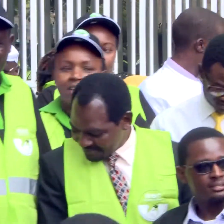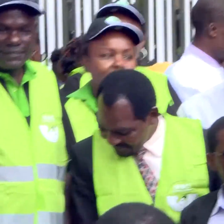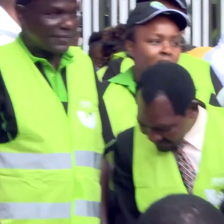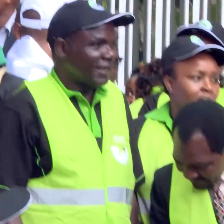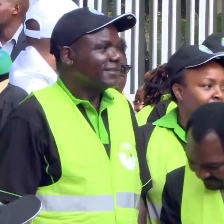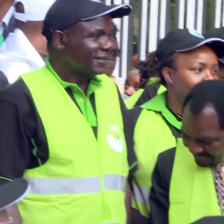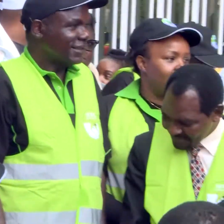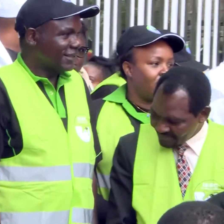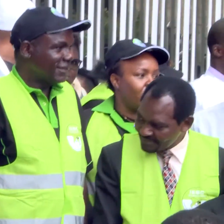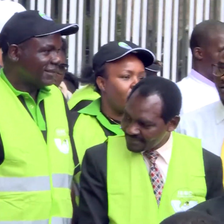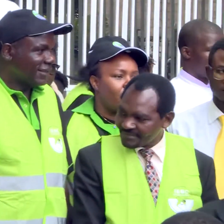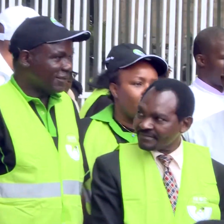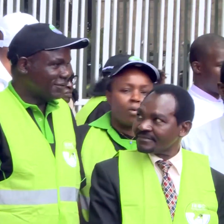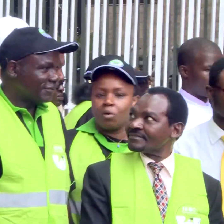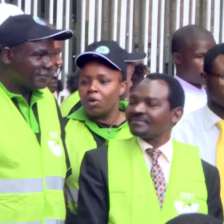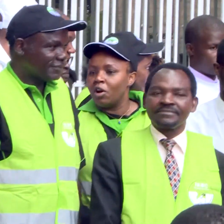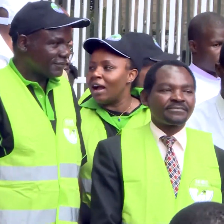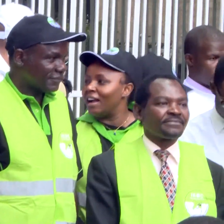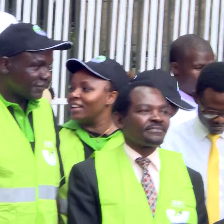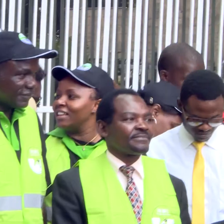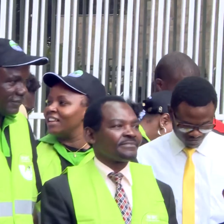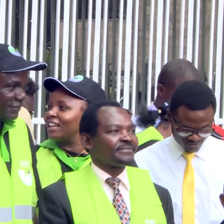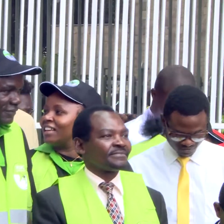Chairman Karibu, plus our guest.